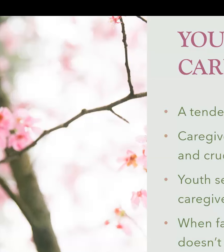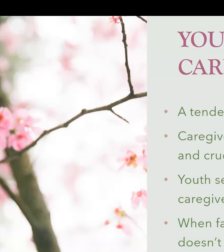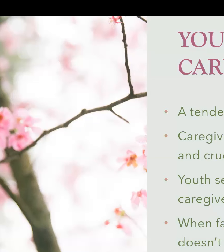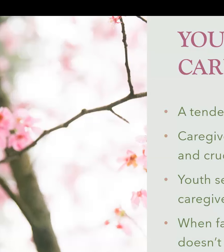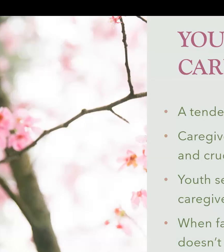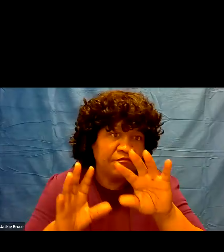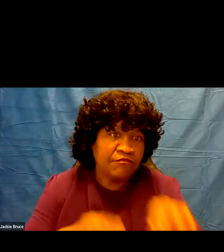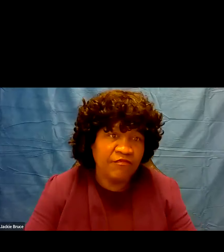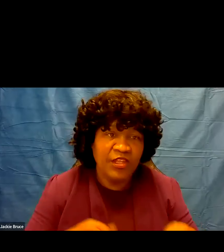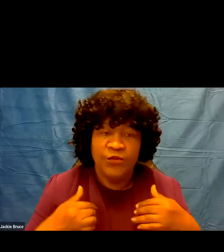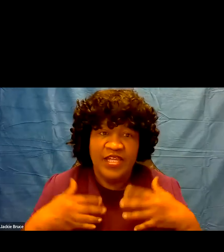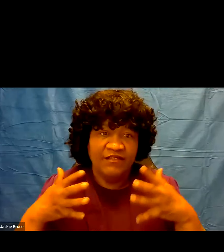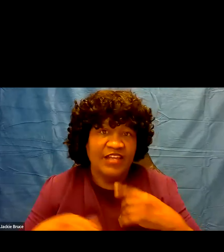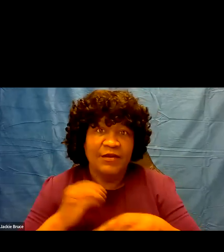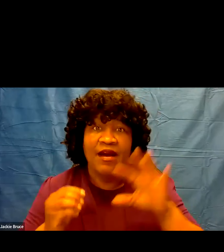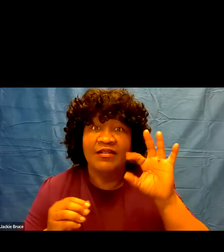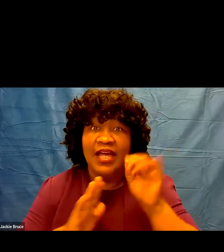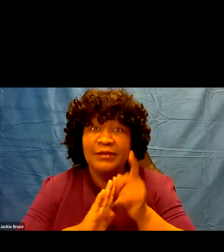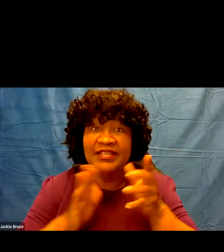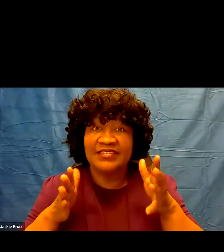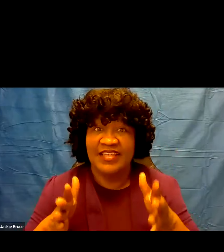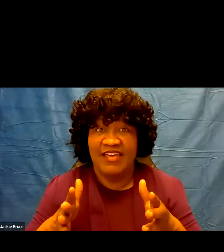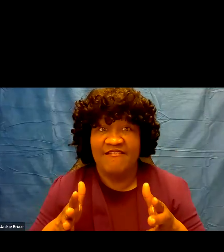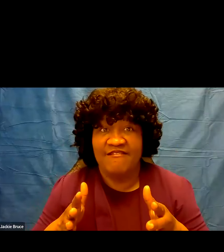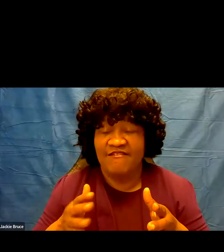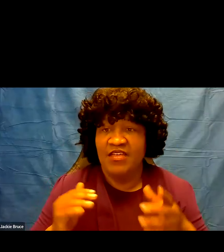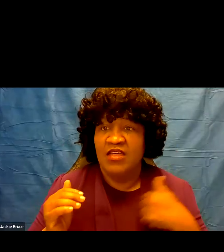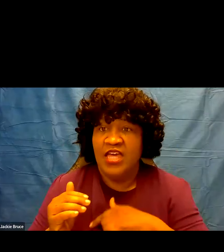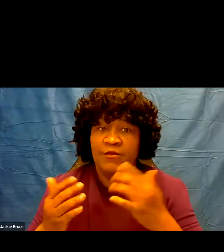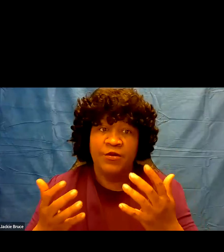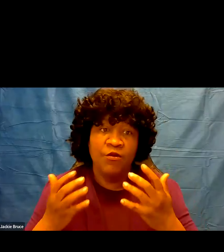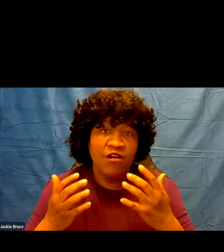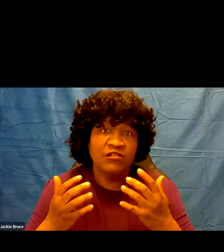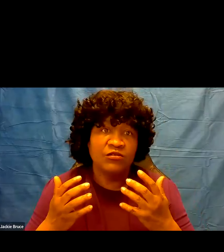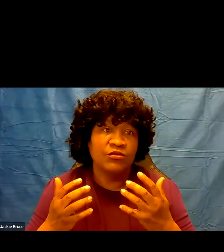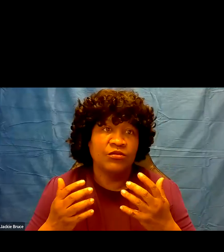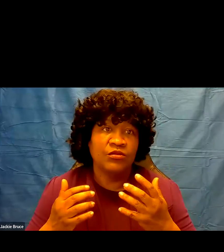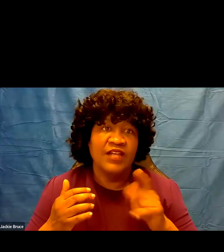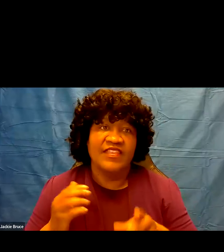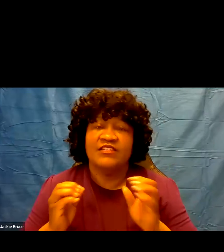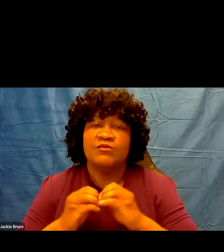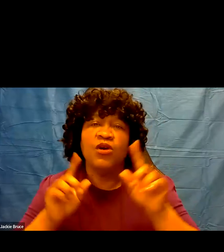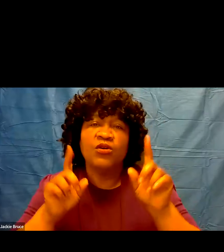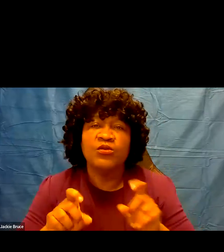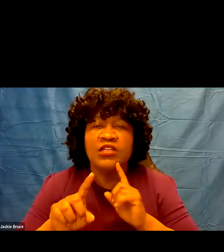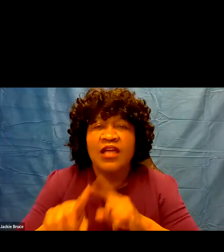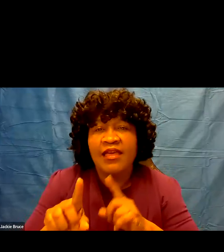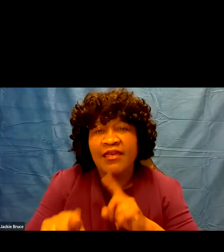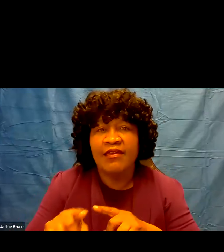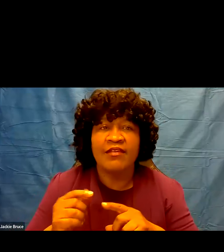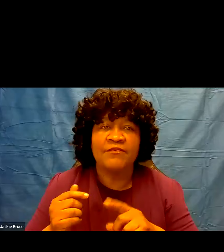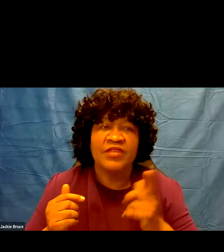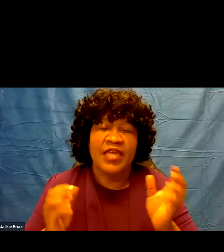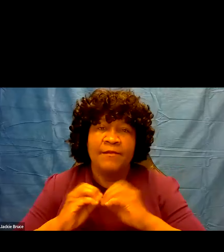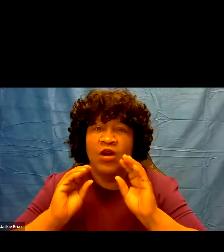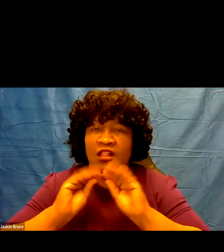and we have about 9 minutes to this is more Q&A, taking any